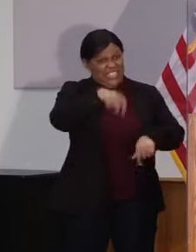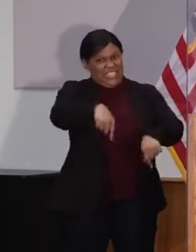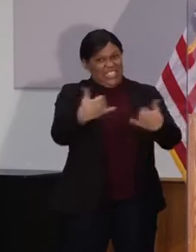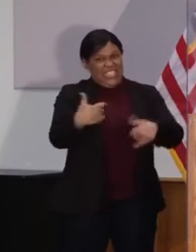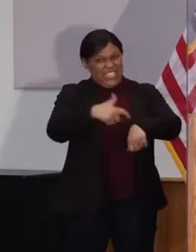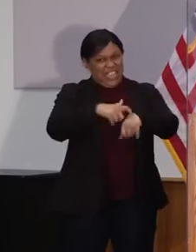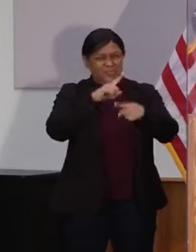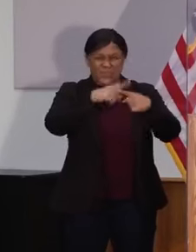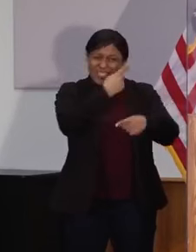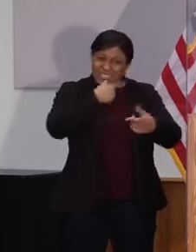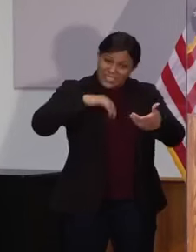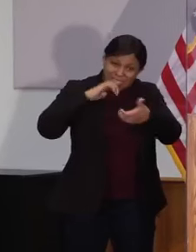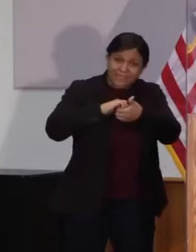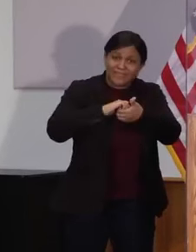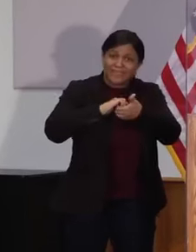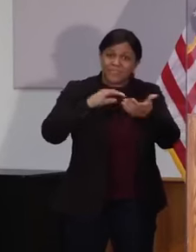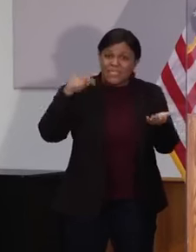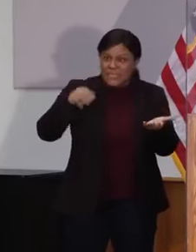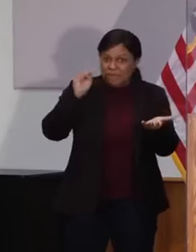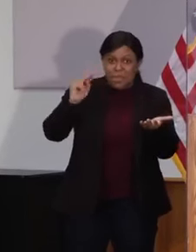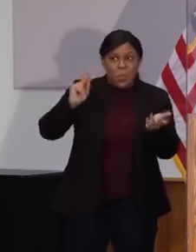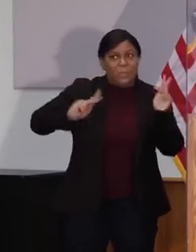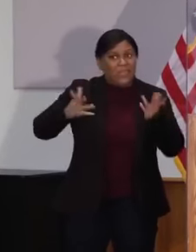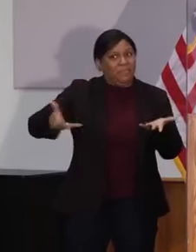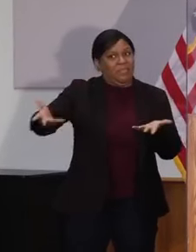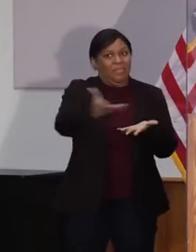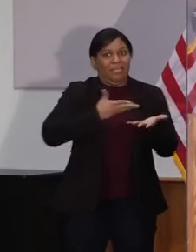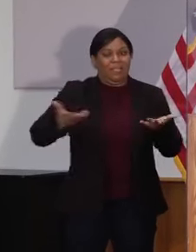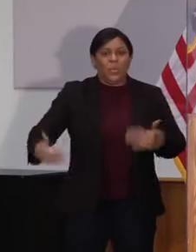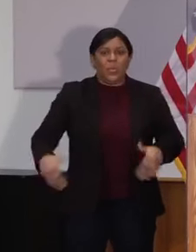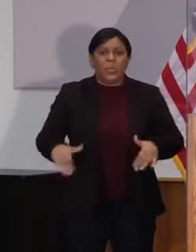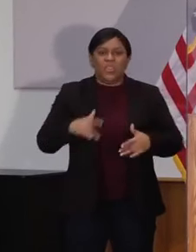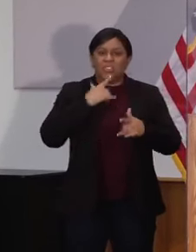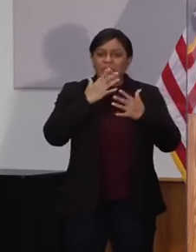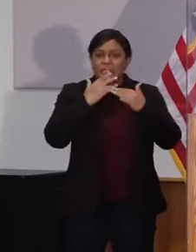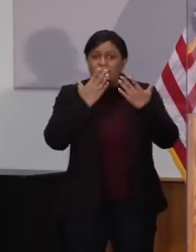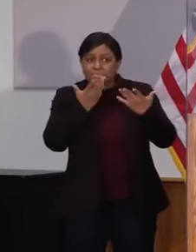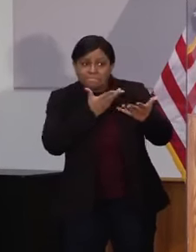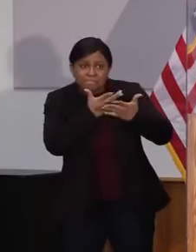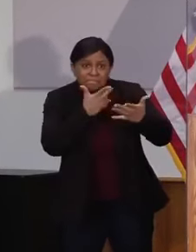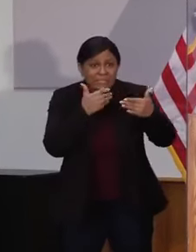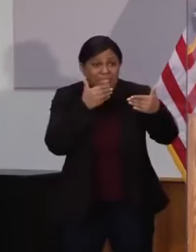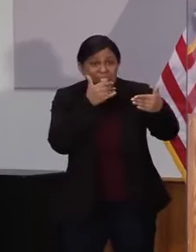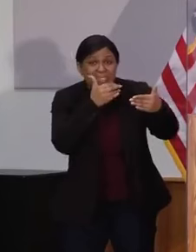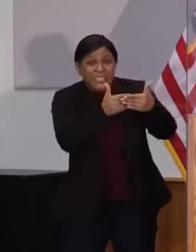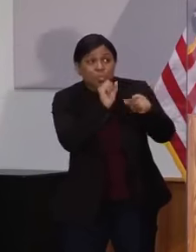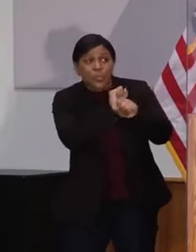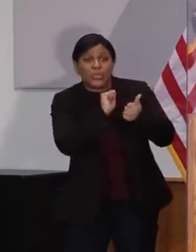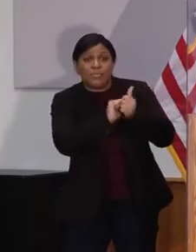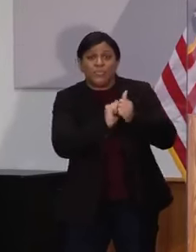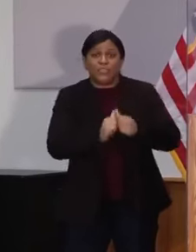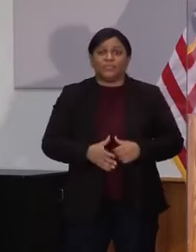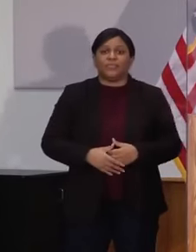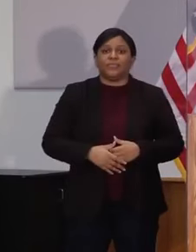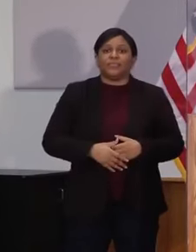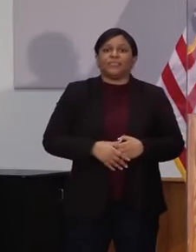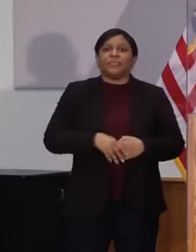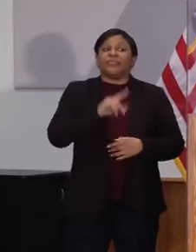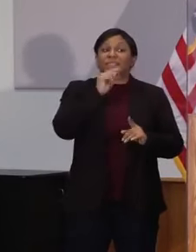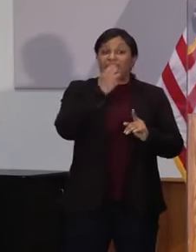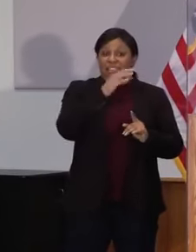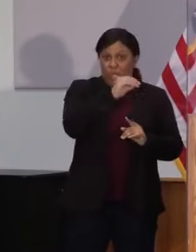very Minnesotan thing to do. It's foresight, and it will work. So, Neil? This will be important to people. The CDC director